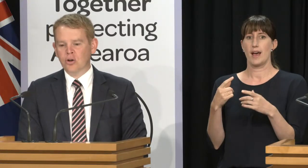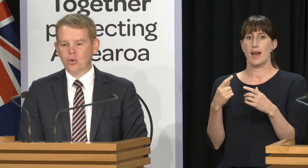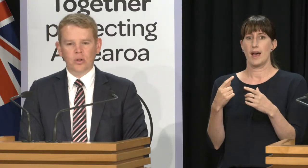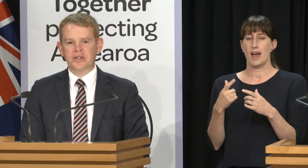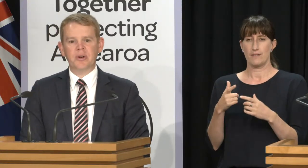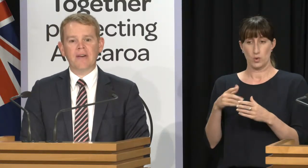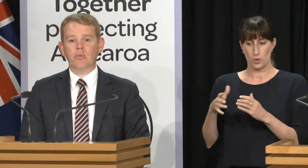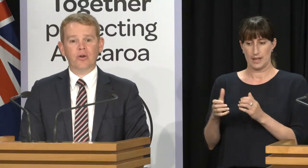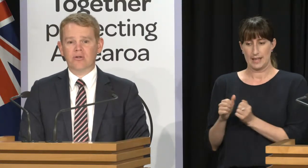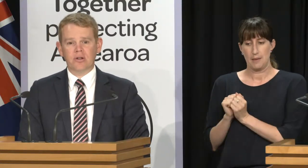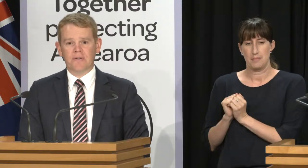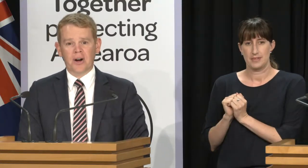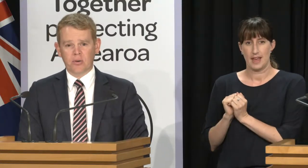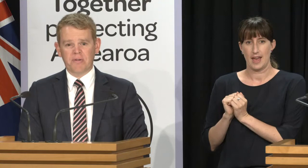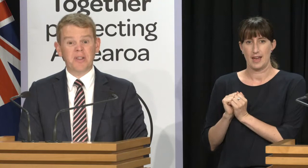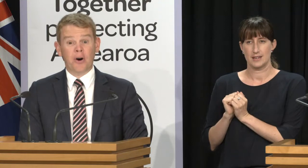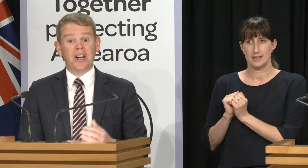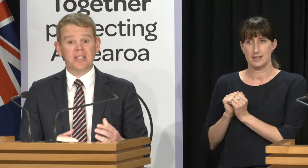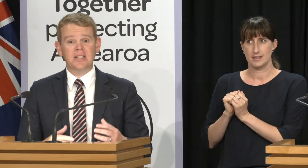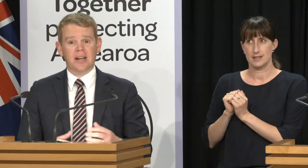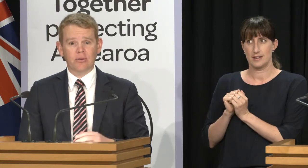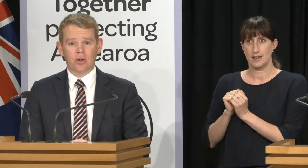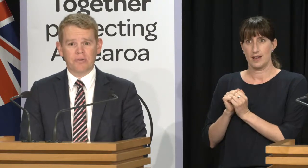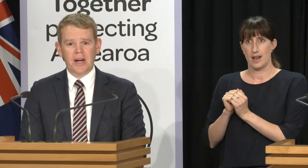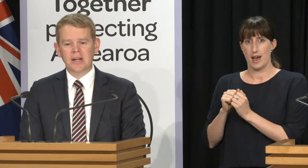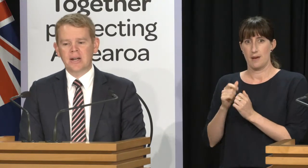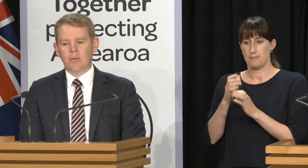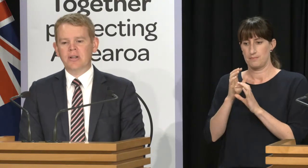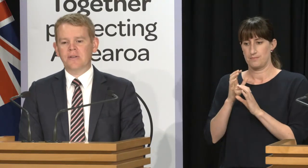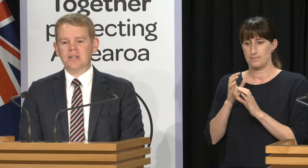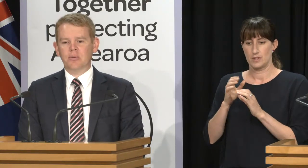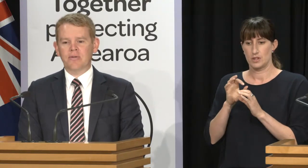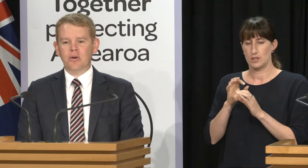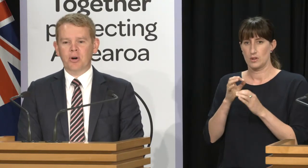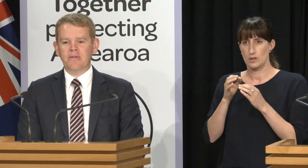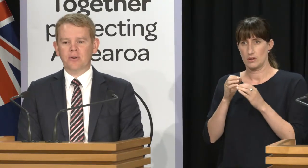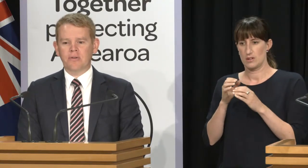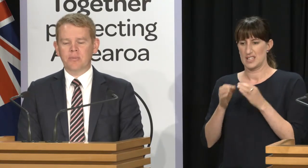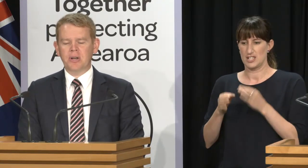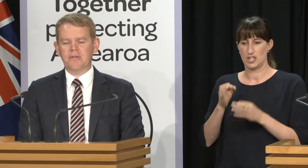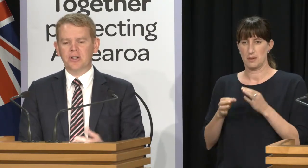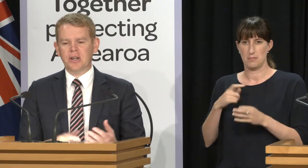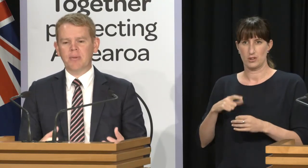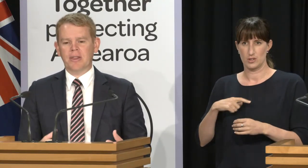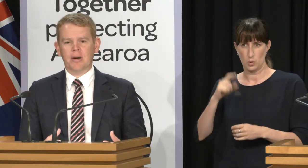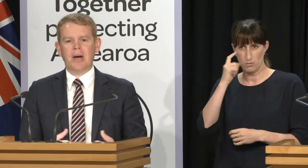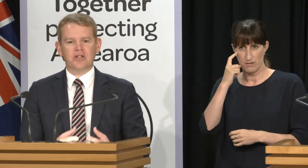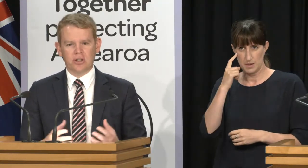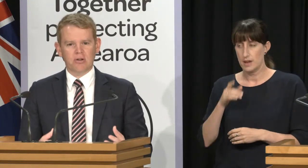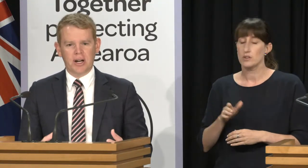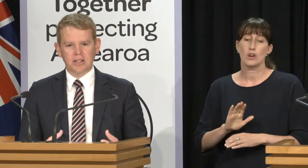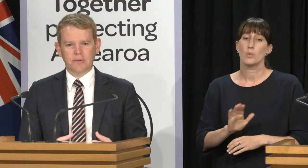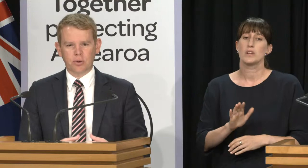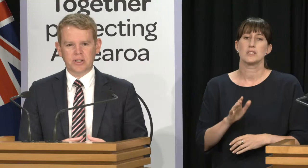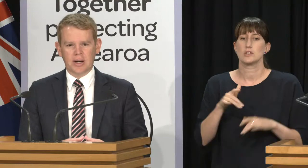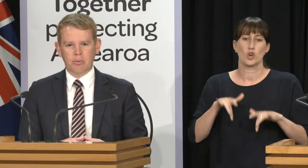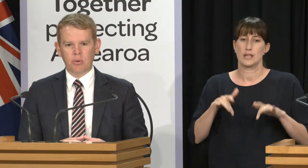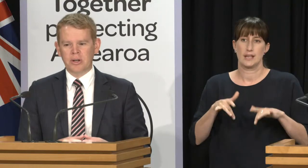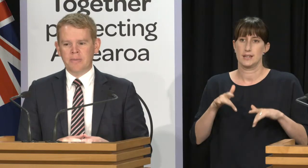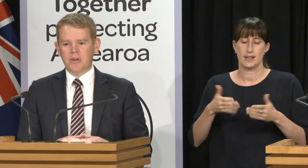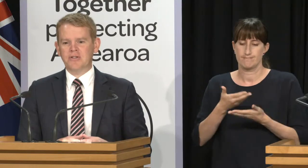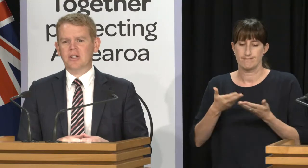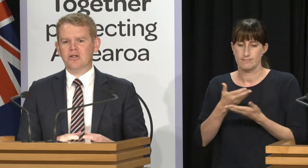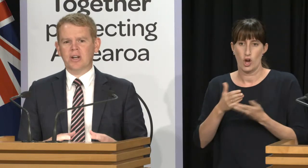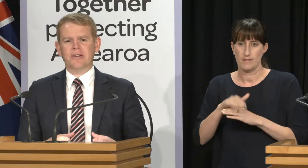it? No, not at all. It's just we haven't worked through the finer details of that. One of the things that we're very mindful of, if you think about the compassionate grounds, for